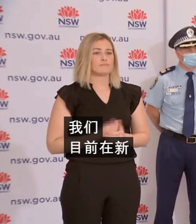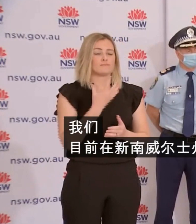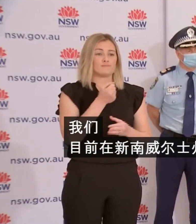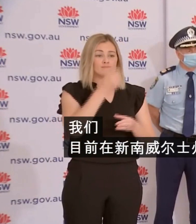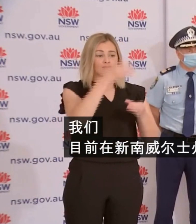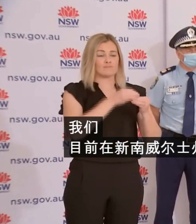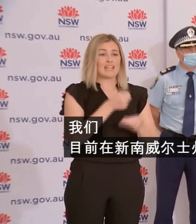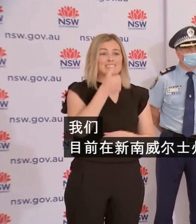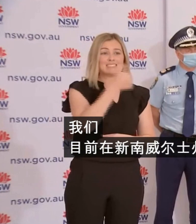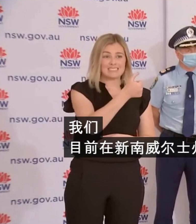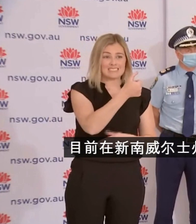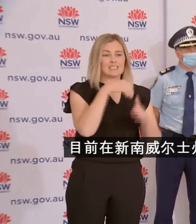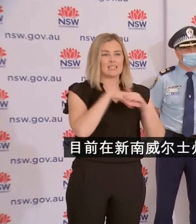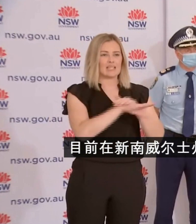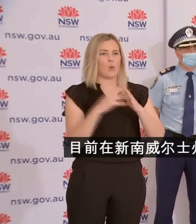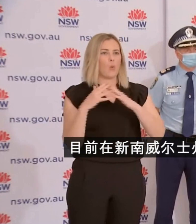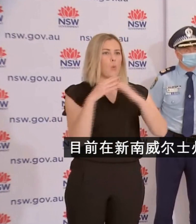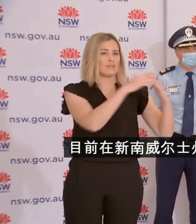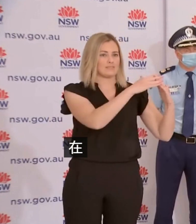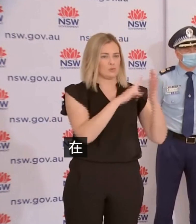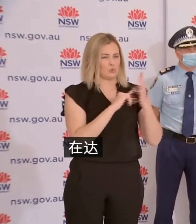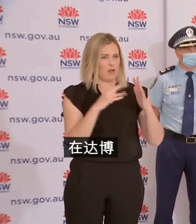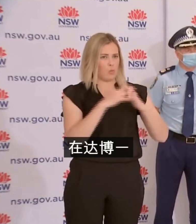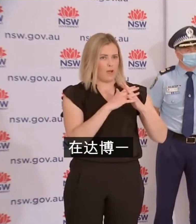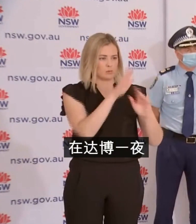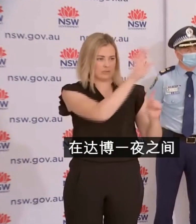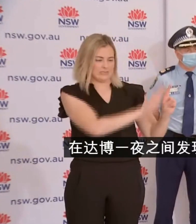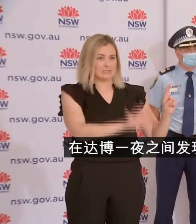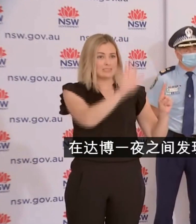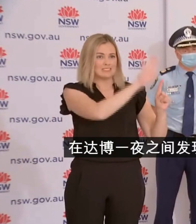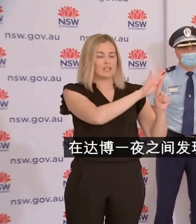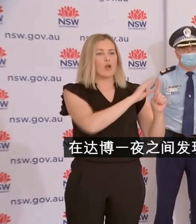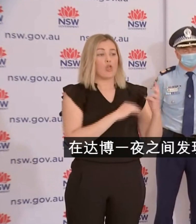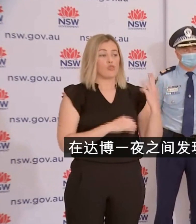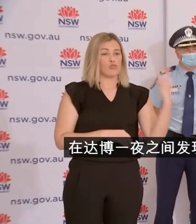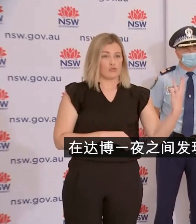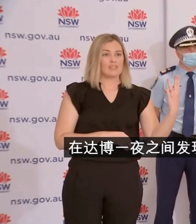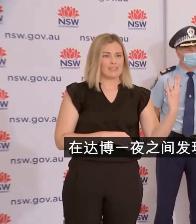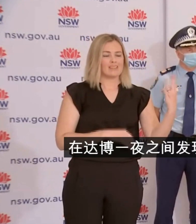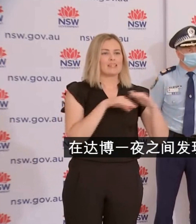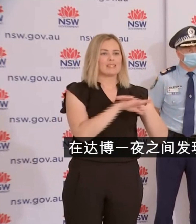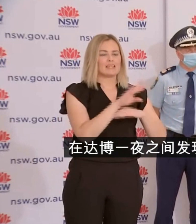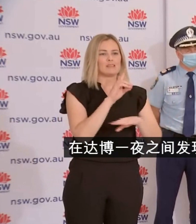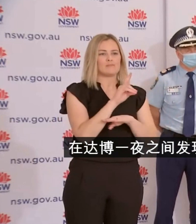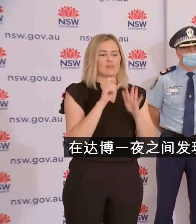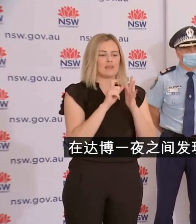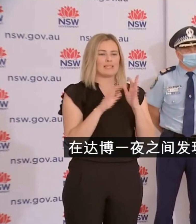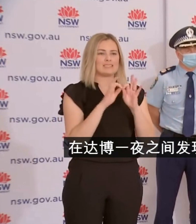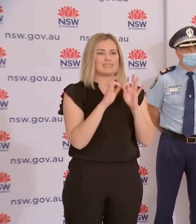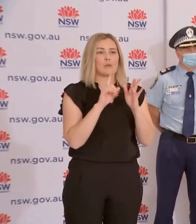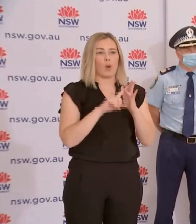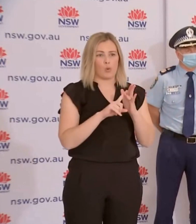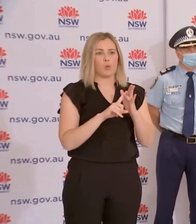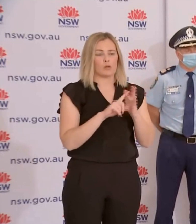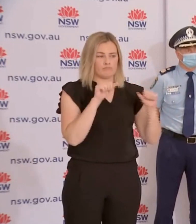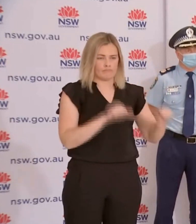6 cases currently in Western New South Wales, and 3 of those cases identified in Dubbo overnight.